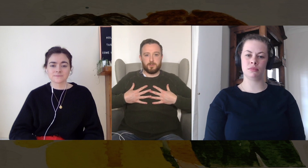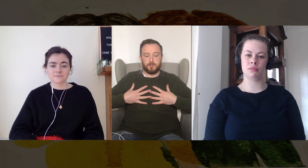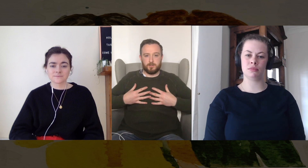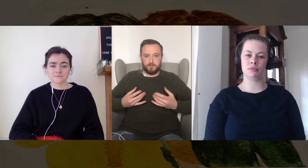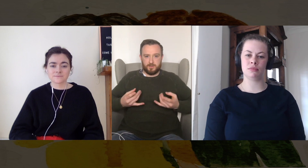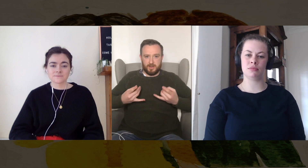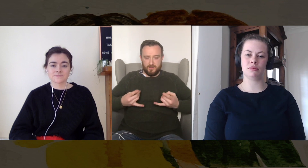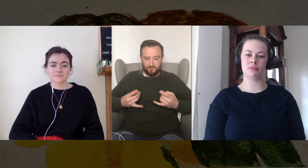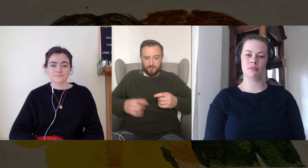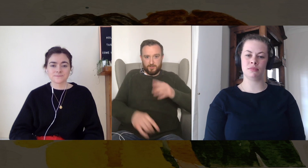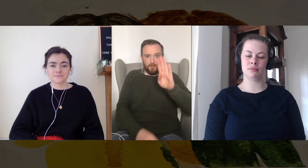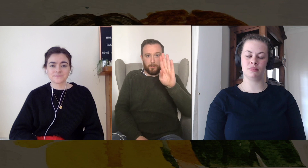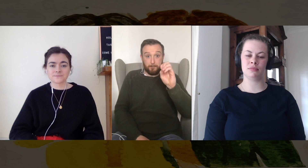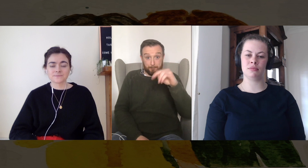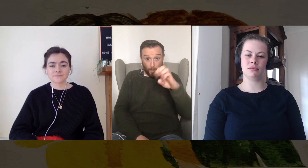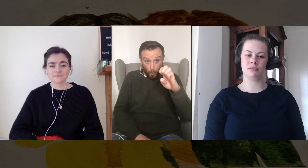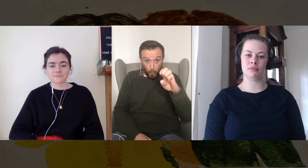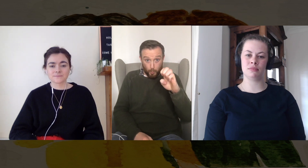to this. And